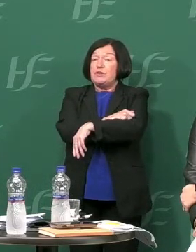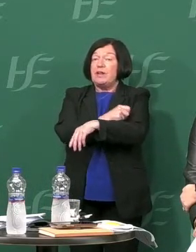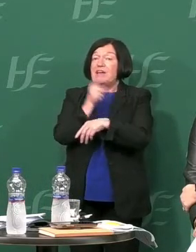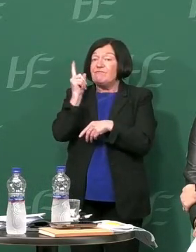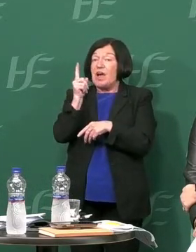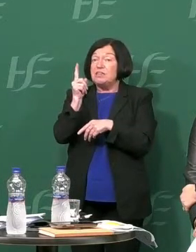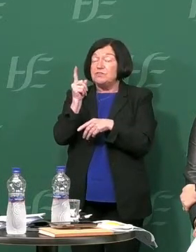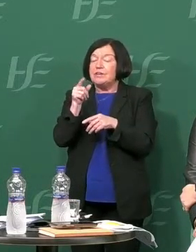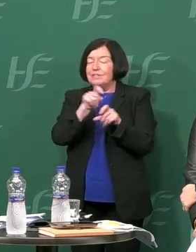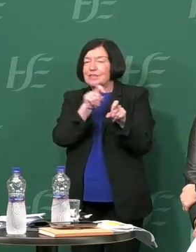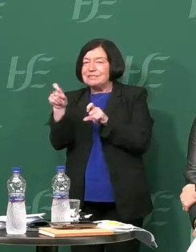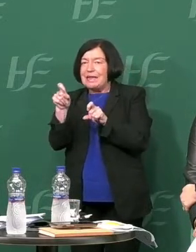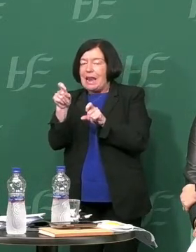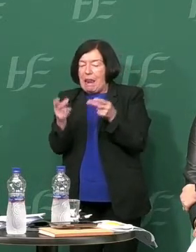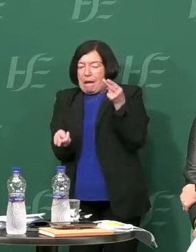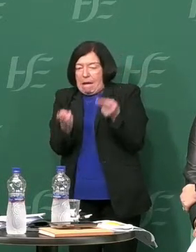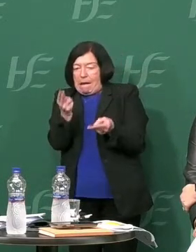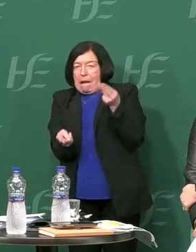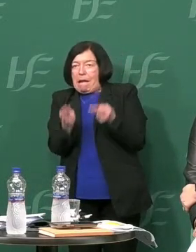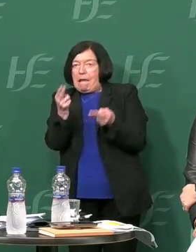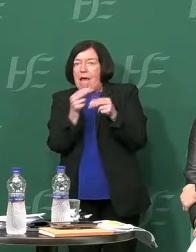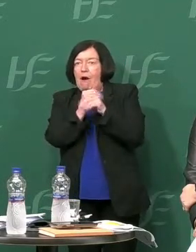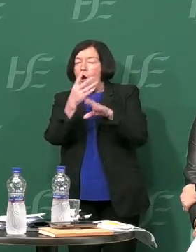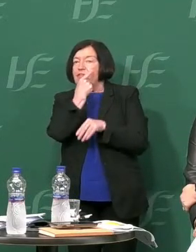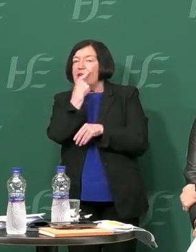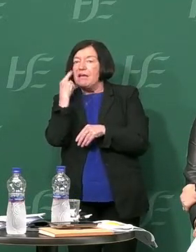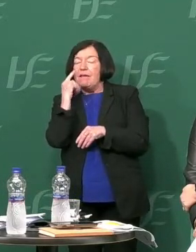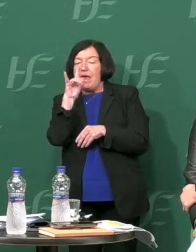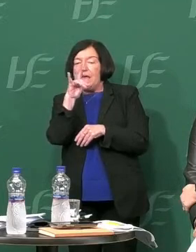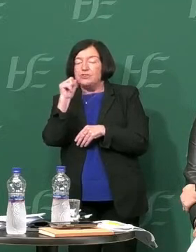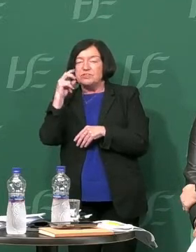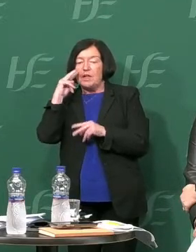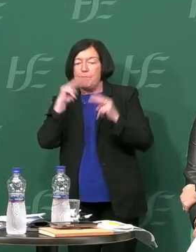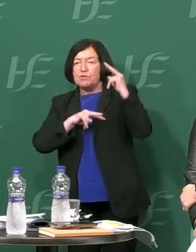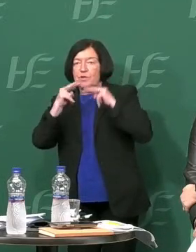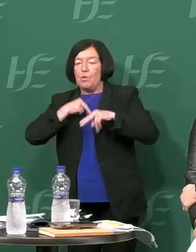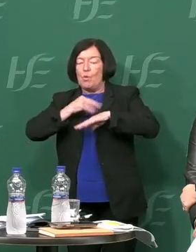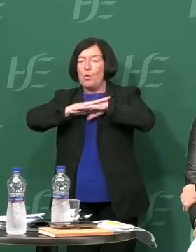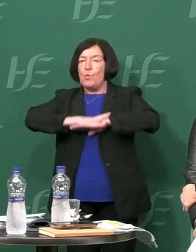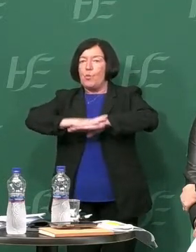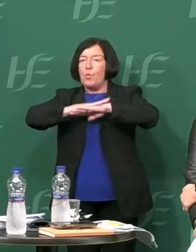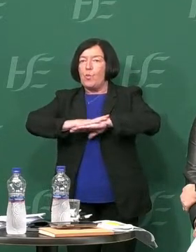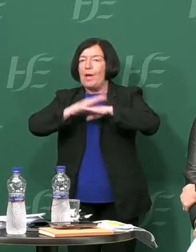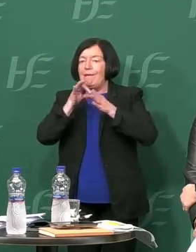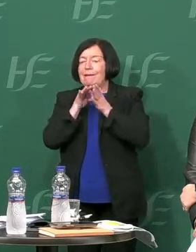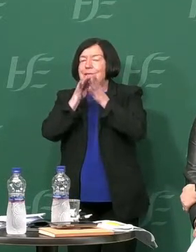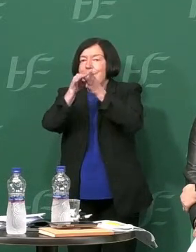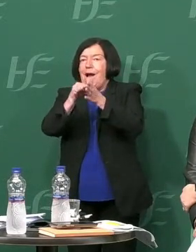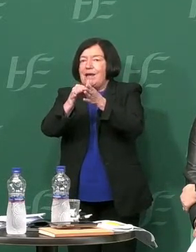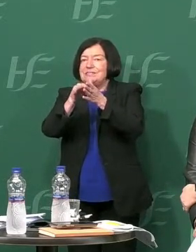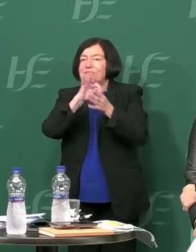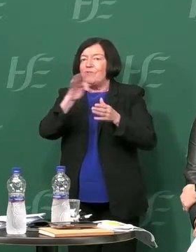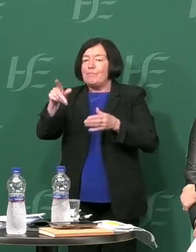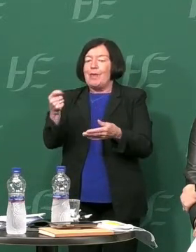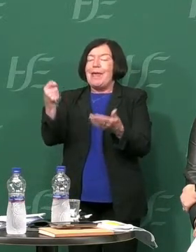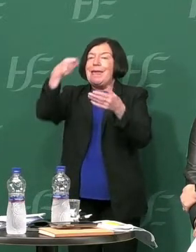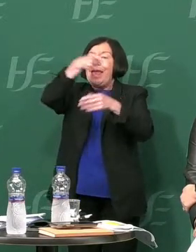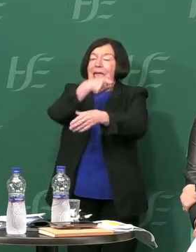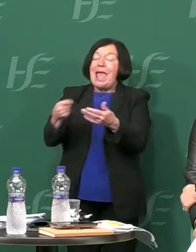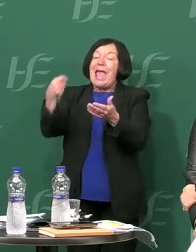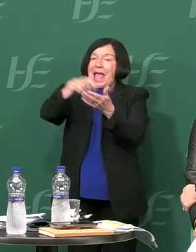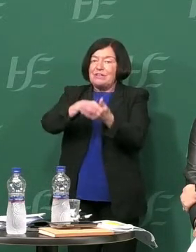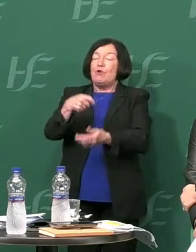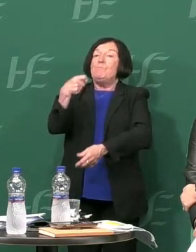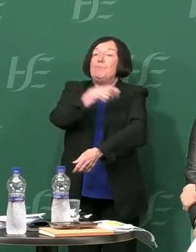are still assessing all of the evidence from a HSE perspective. We await guidance and direction around the booster campaign. At this point